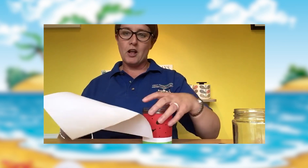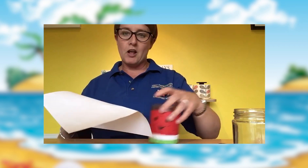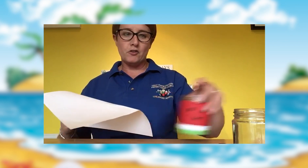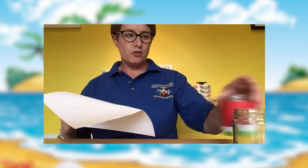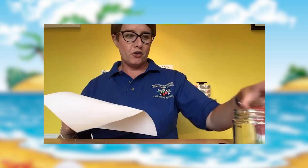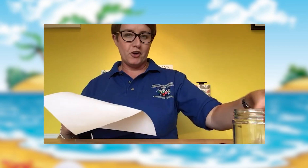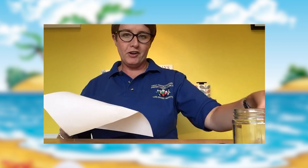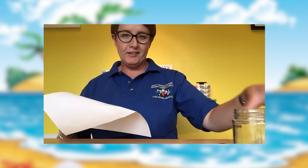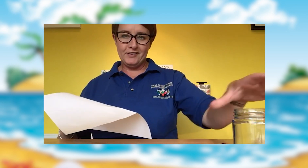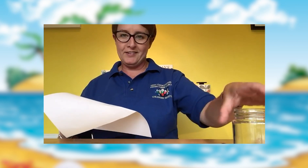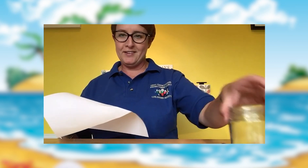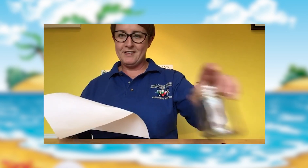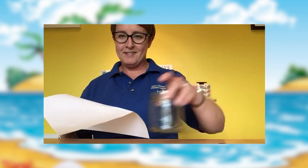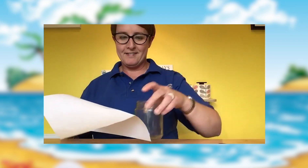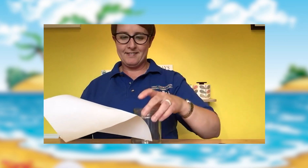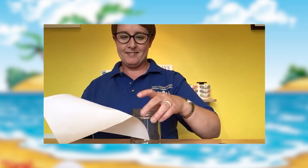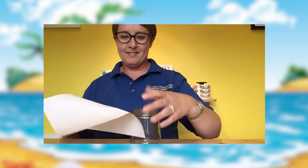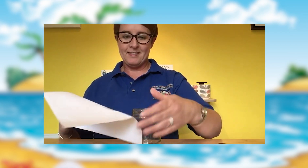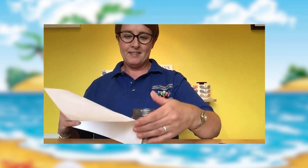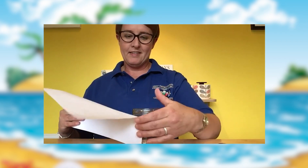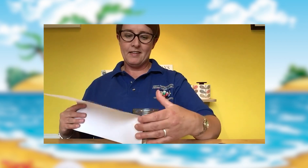your jar is,